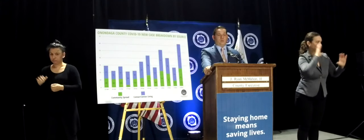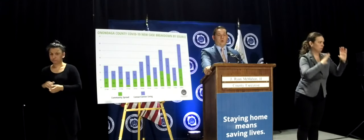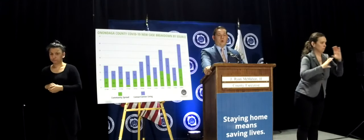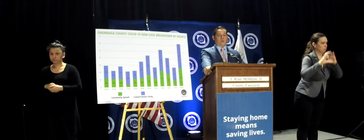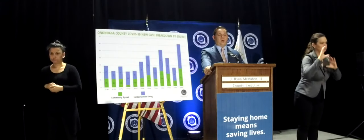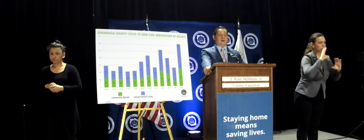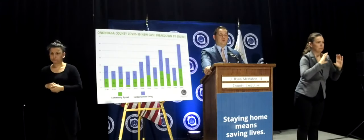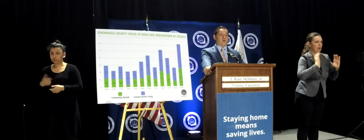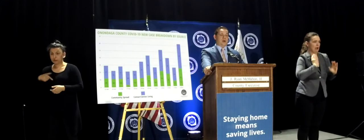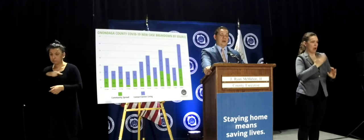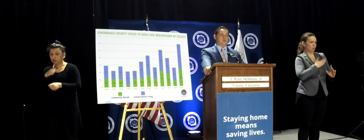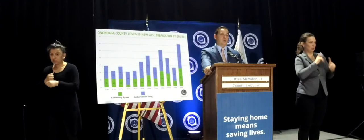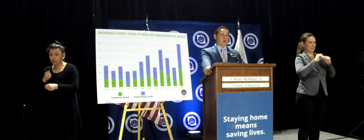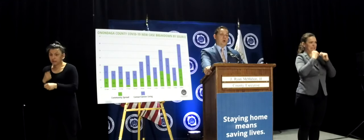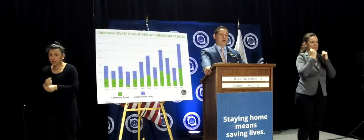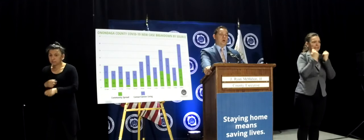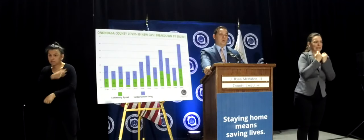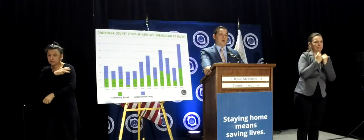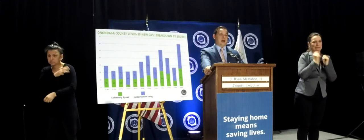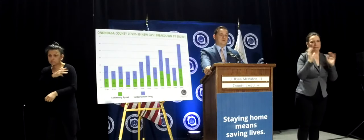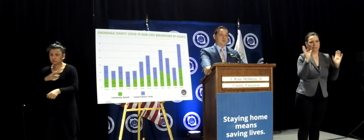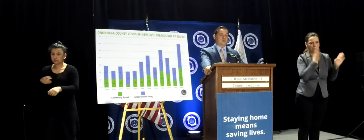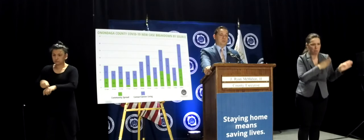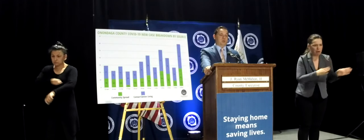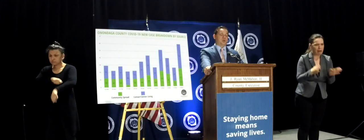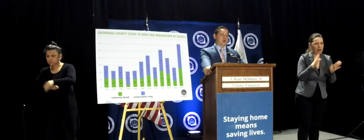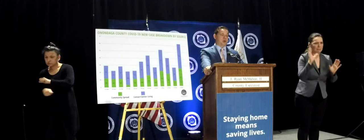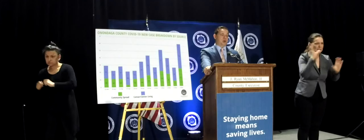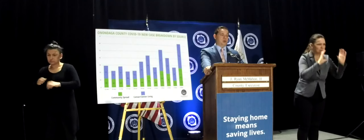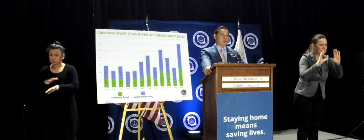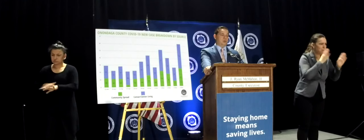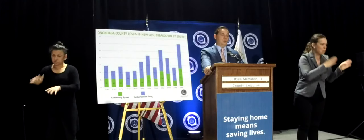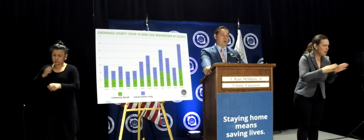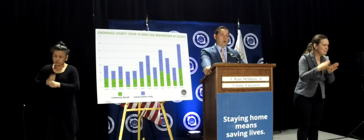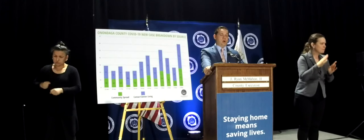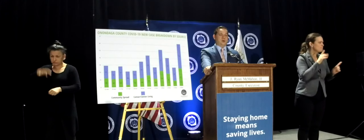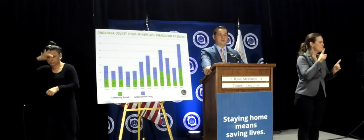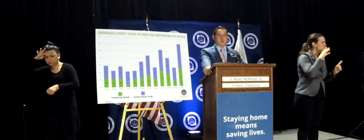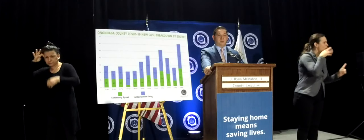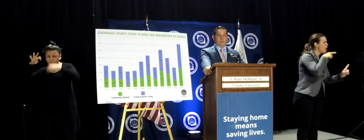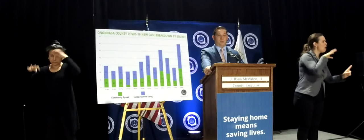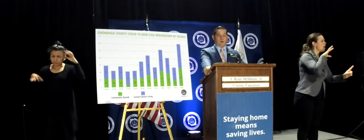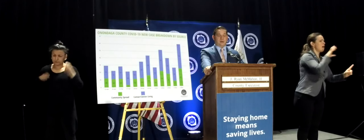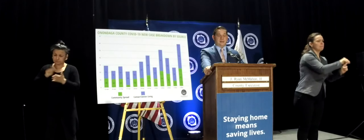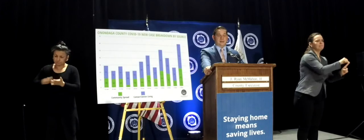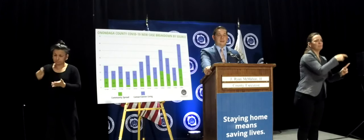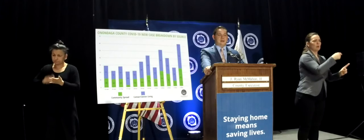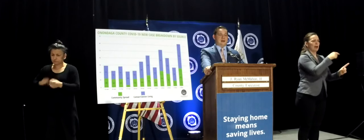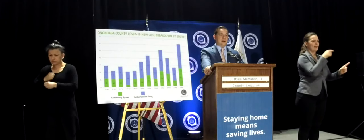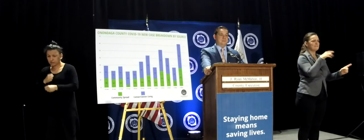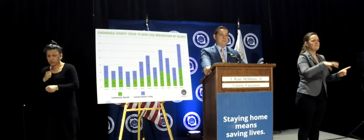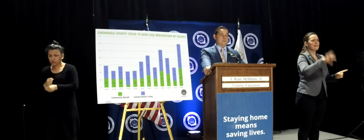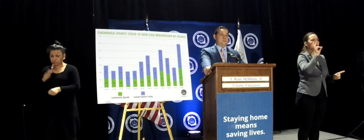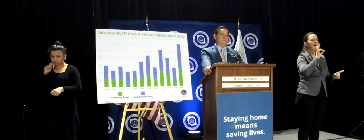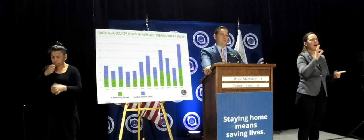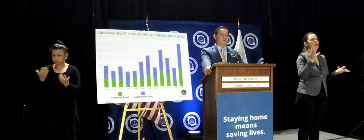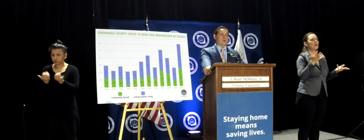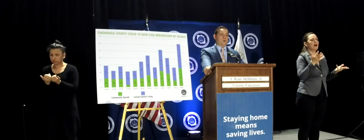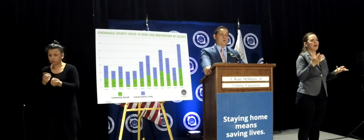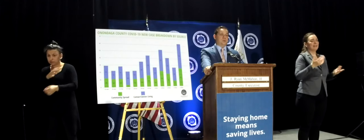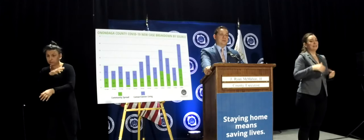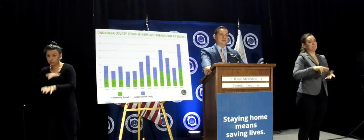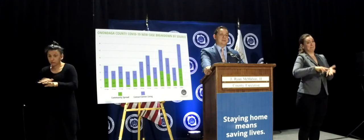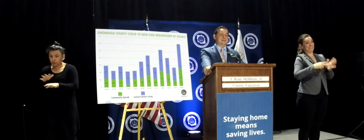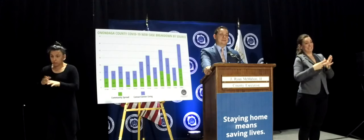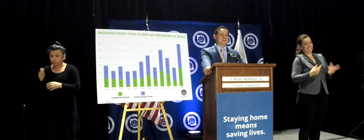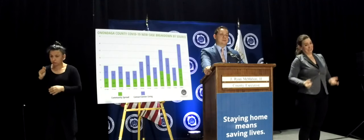to work more. We're going to have to organize more. We're going to have to procure more and spend more money.